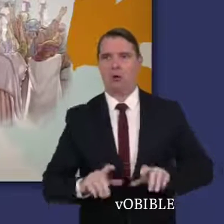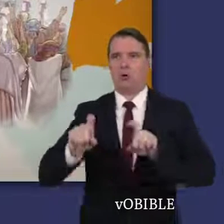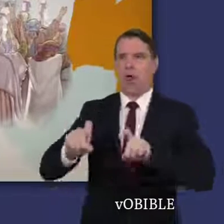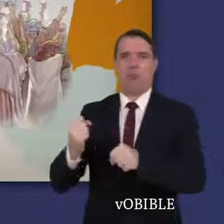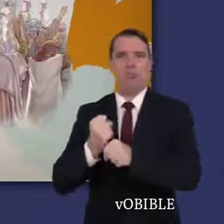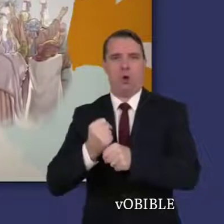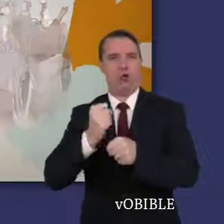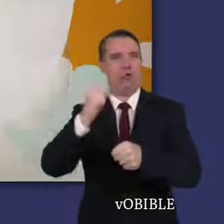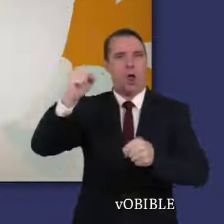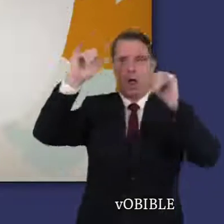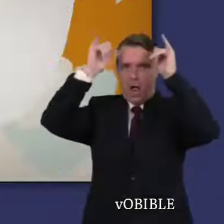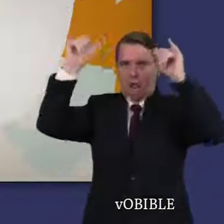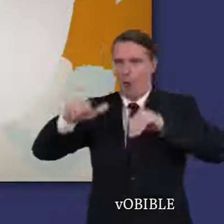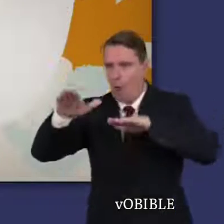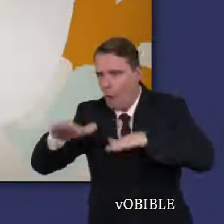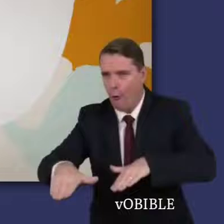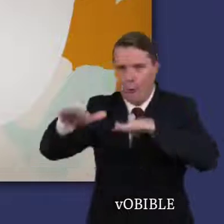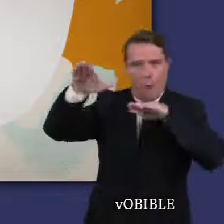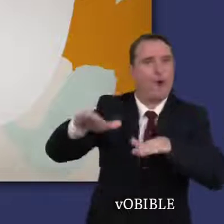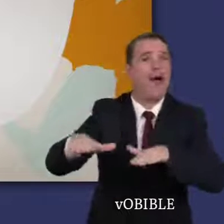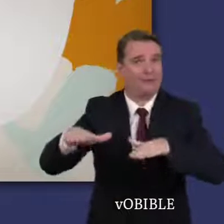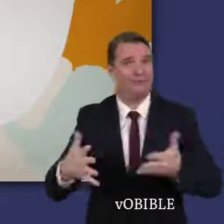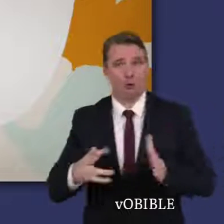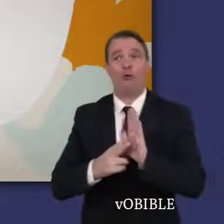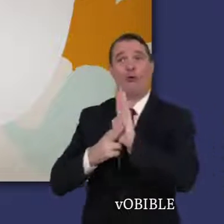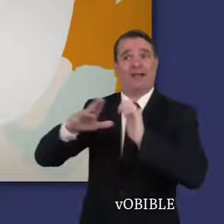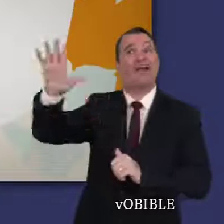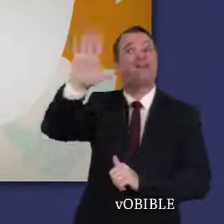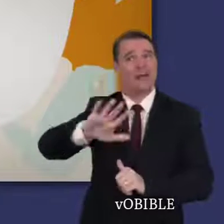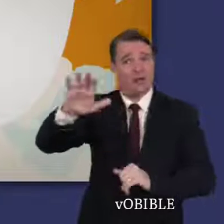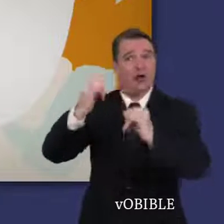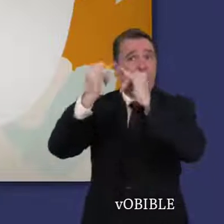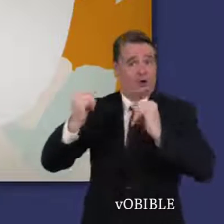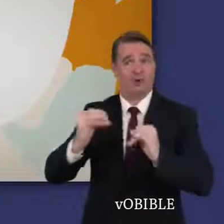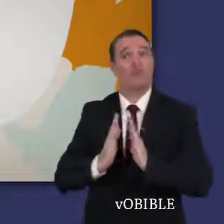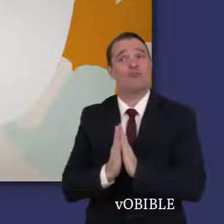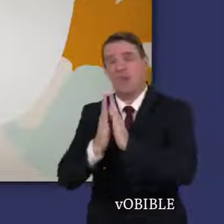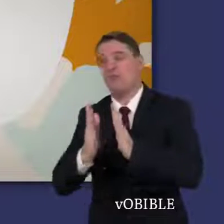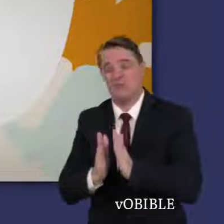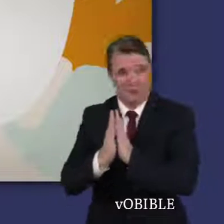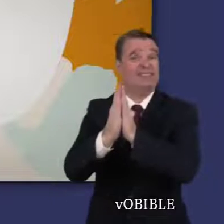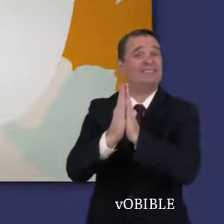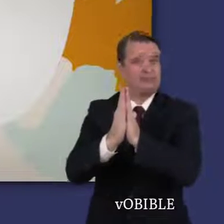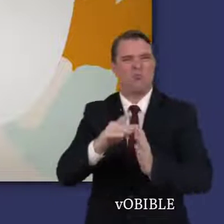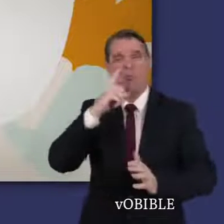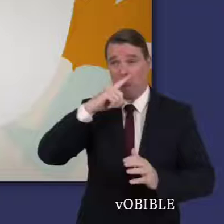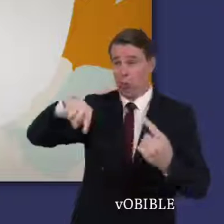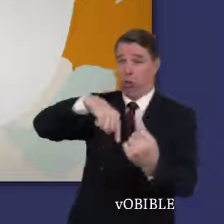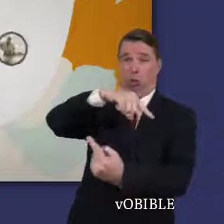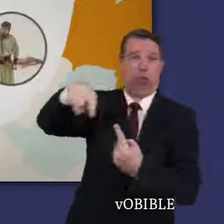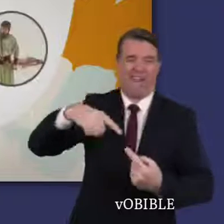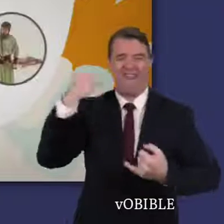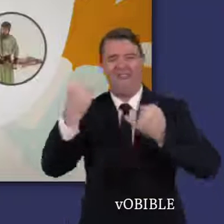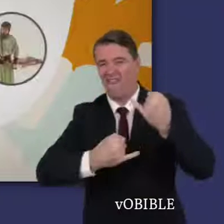Jerusalem. Idolatry becomes entrenched in the northern kingdom, and this leads to oppression, power